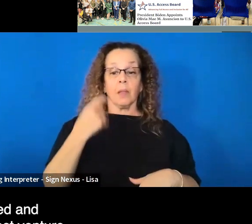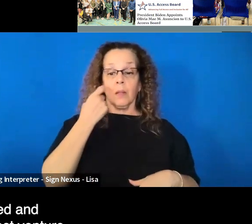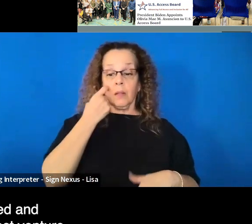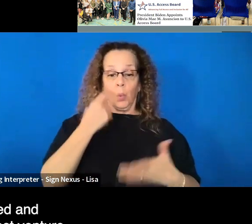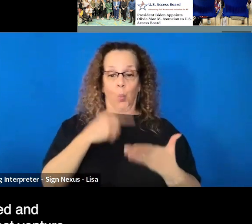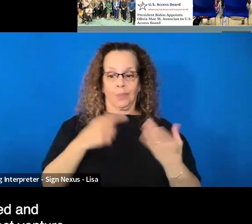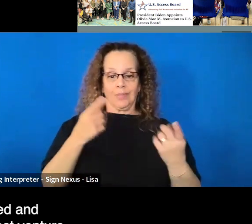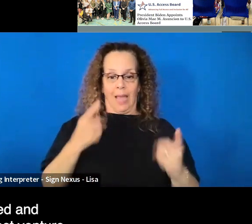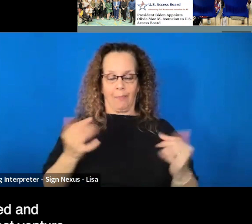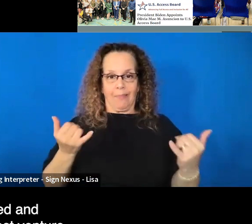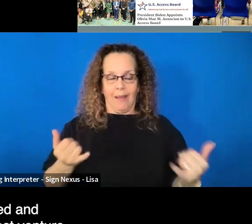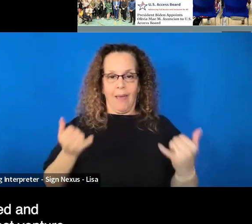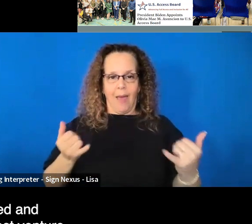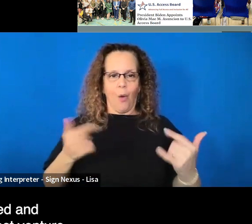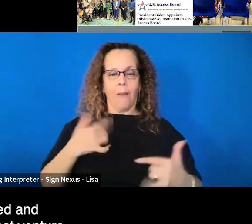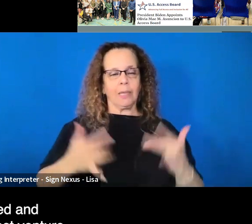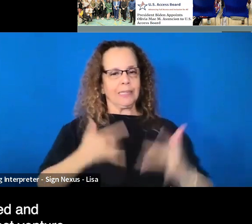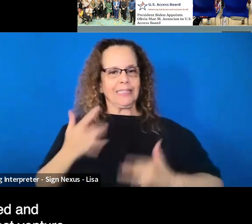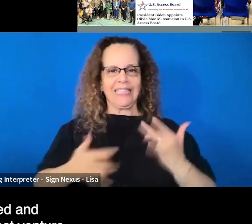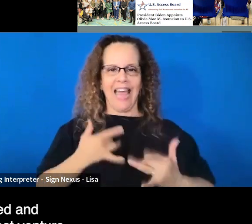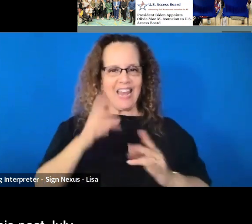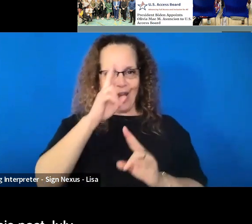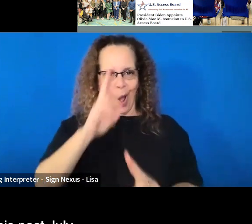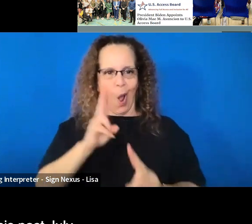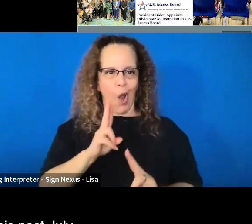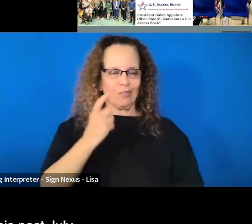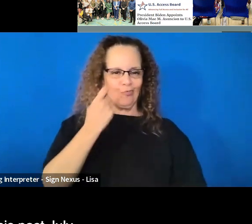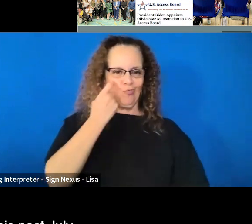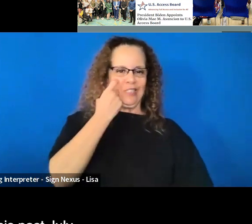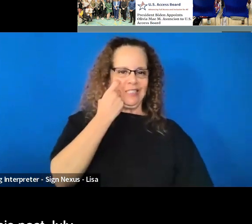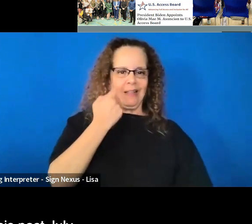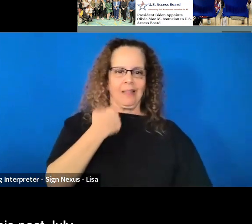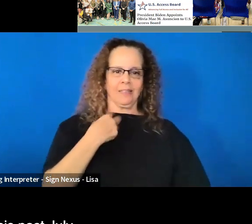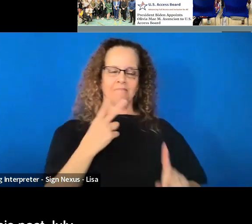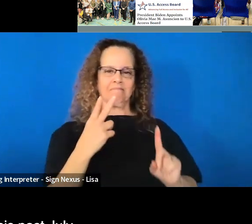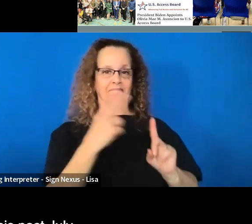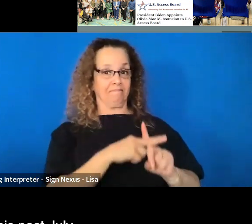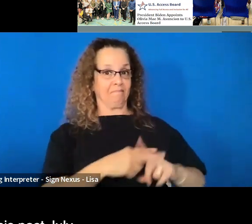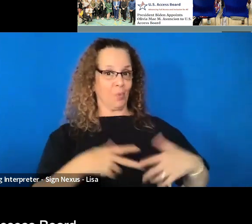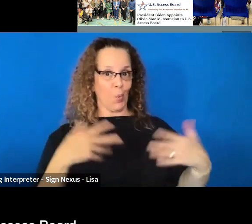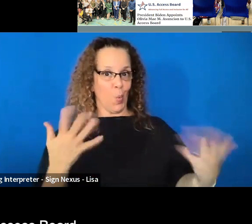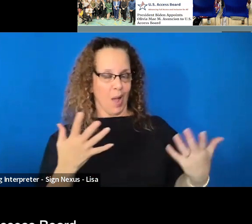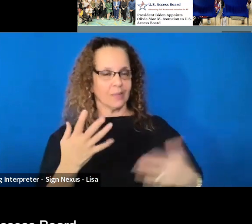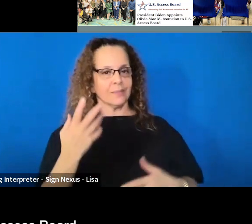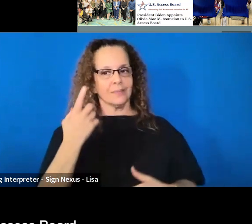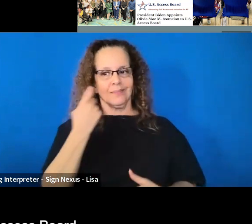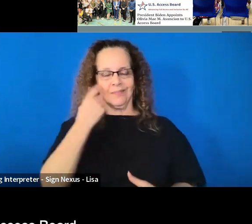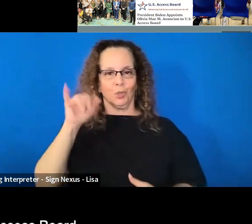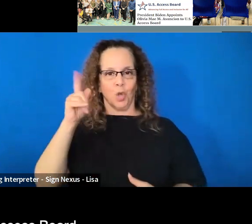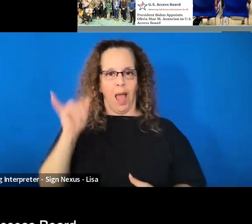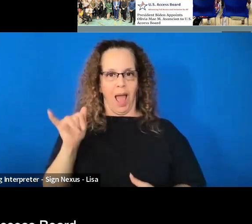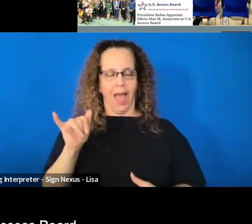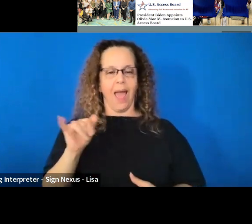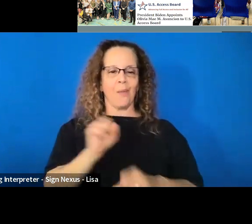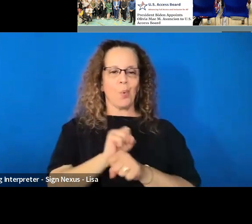excited and honored for my latest venture of being appointed this past July to be part of the U.S.